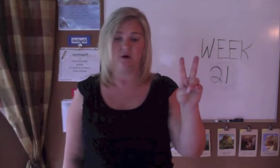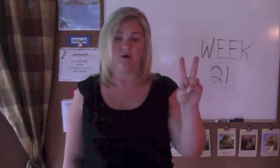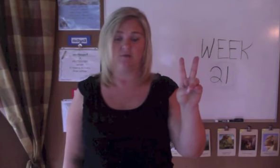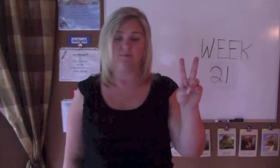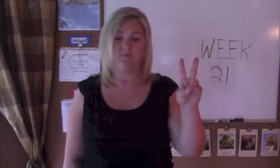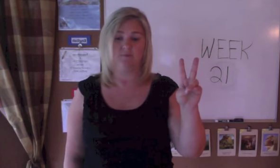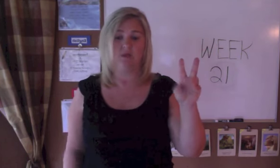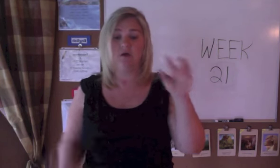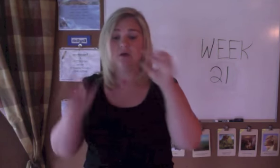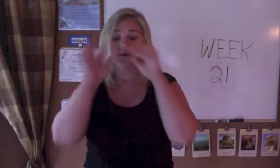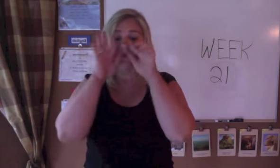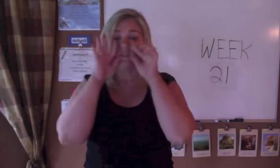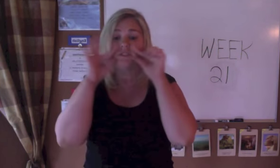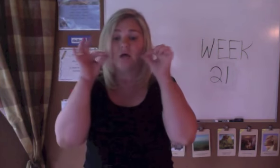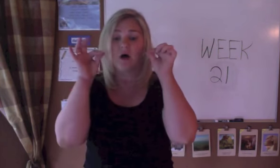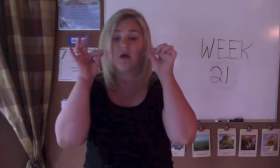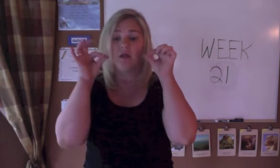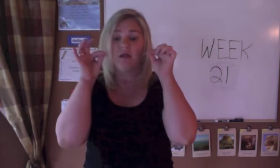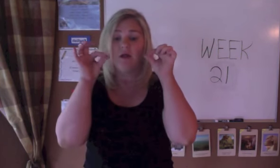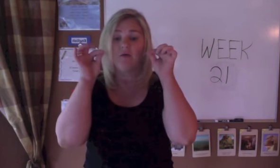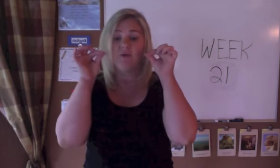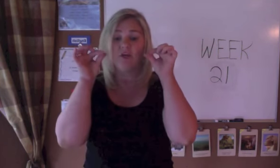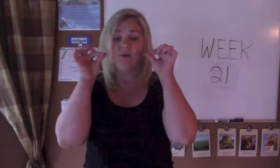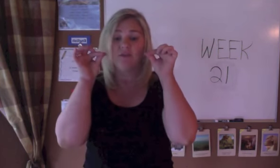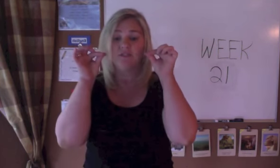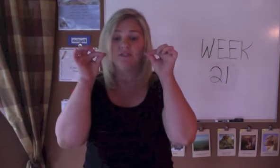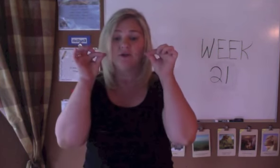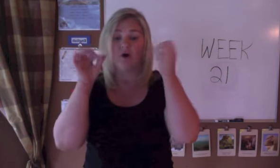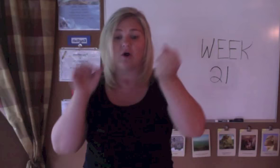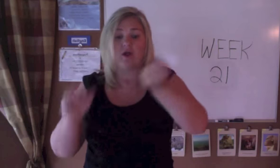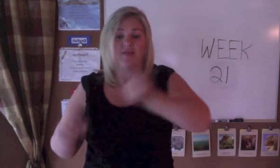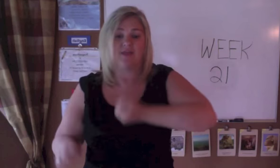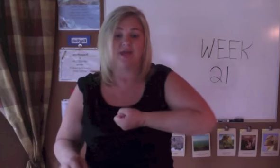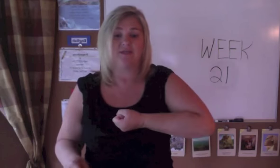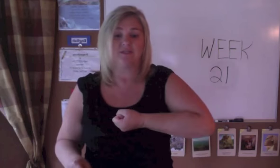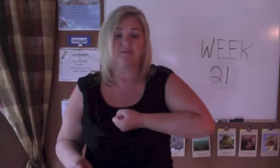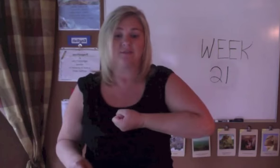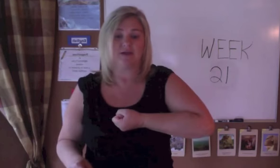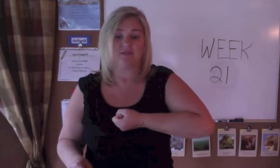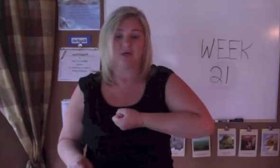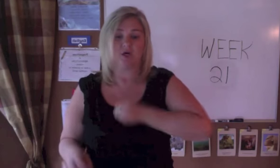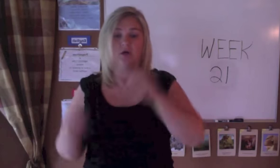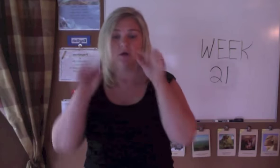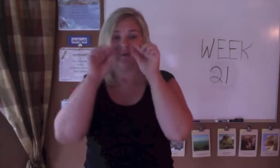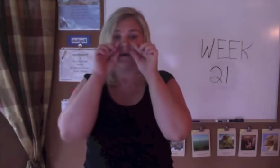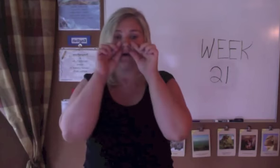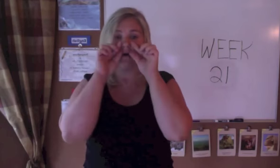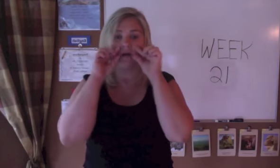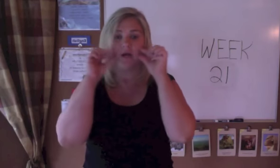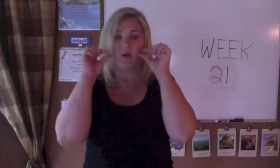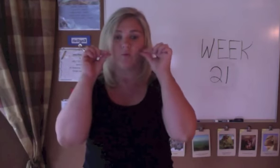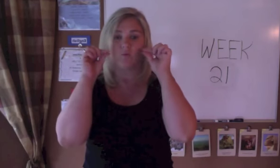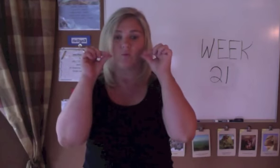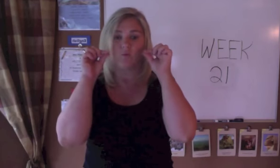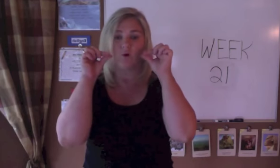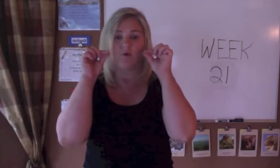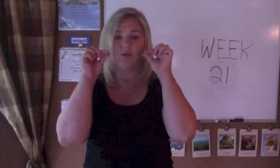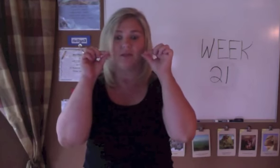FDR, Stalin of the USSR and the Katyn Massacre. We are kind of rolling the ends